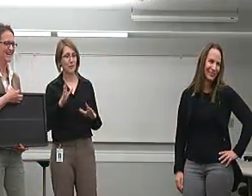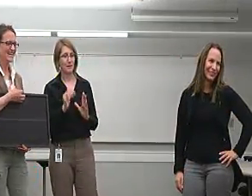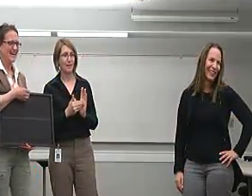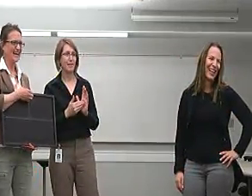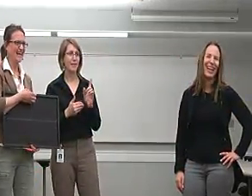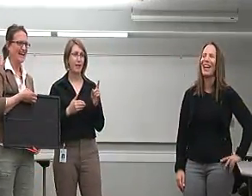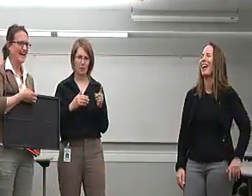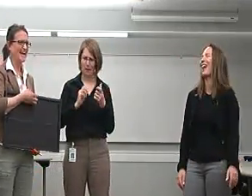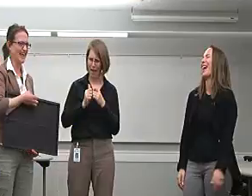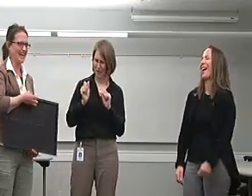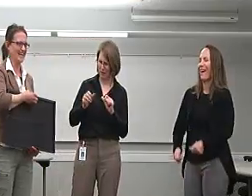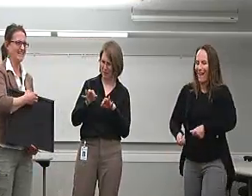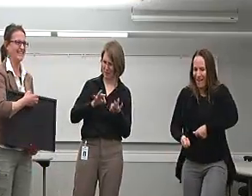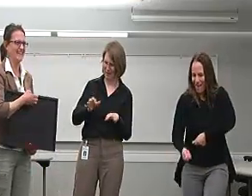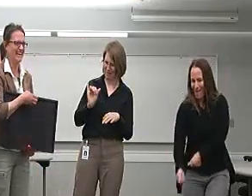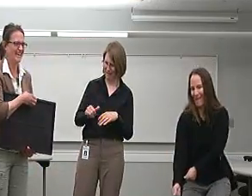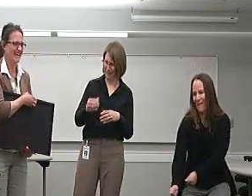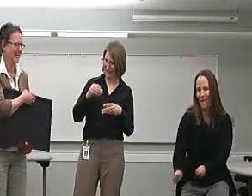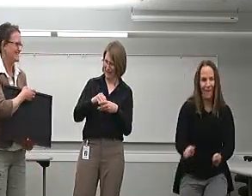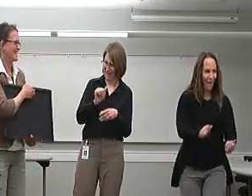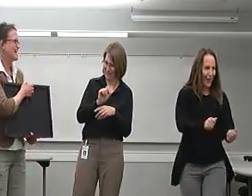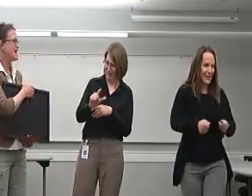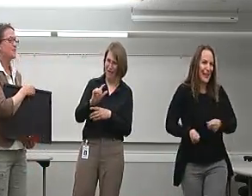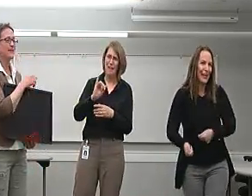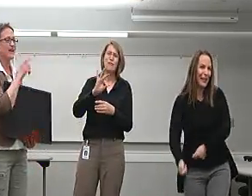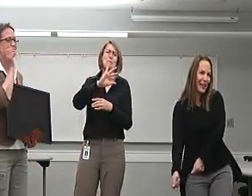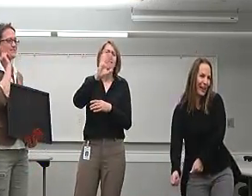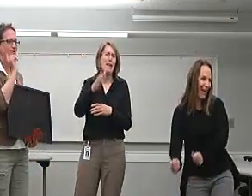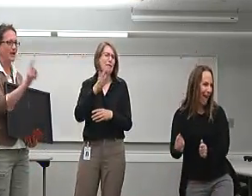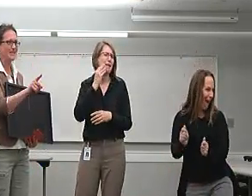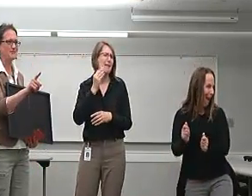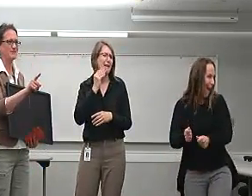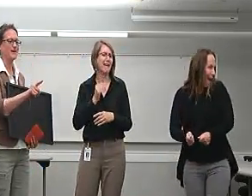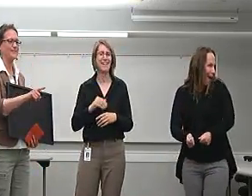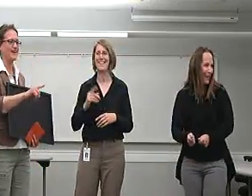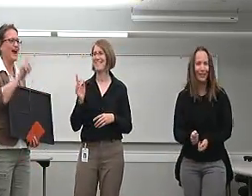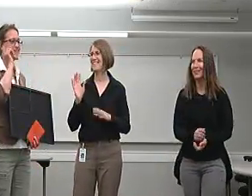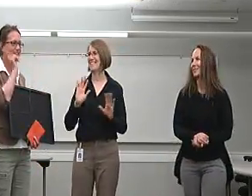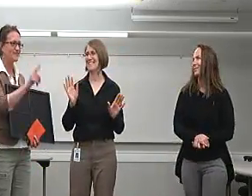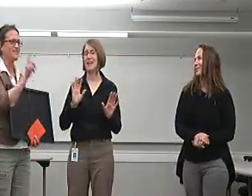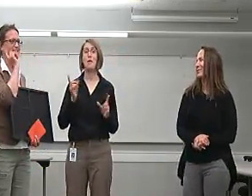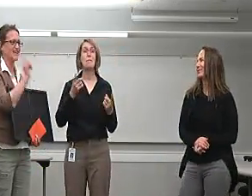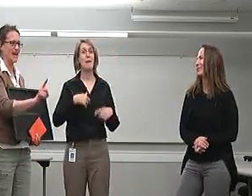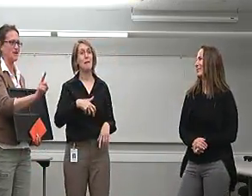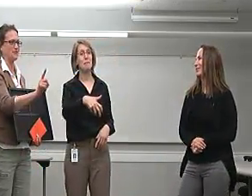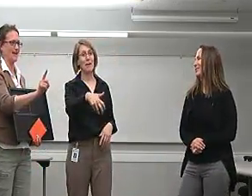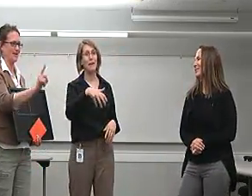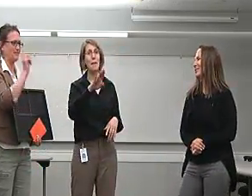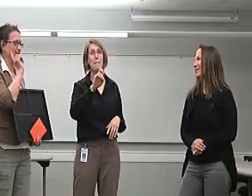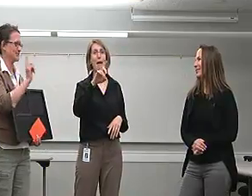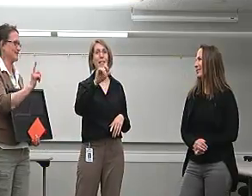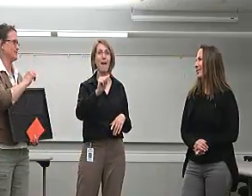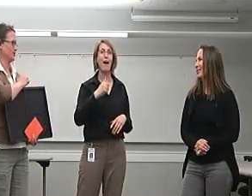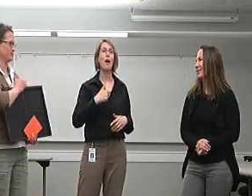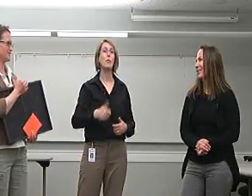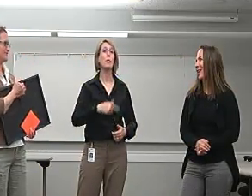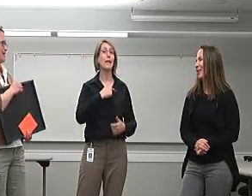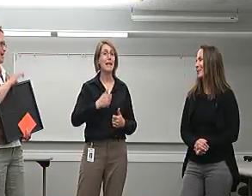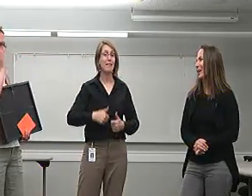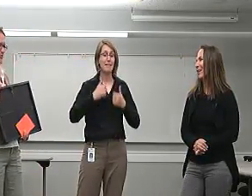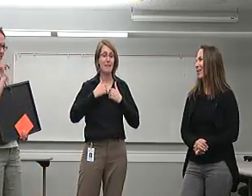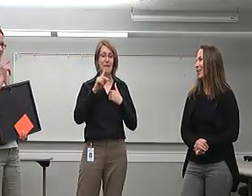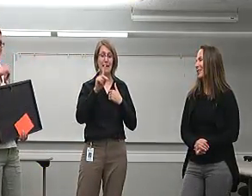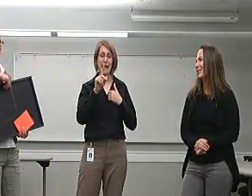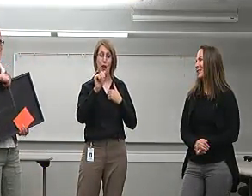if you never do it? When I was pregnant with Bella, I lived at the KOA because we moved when I was 30 weeks pregnant,